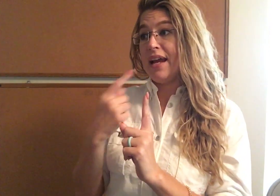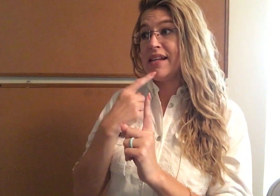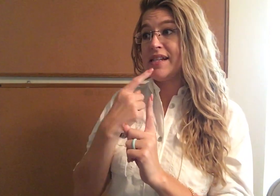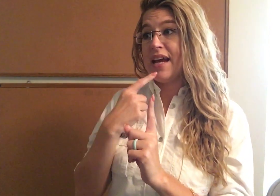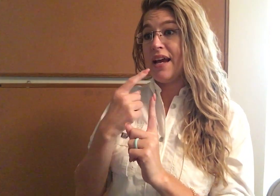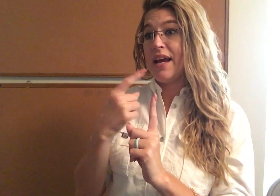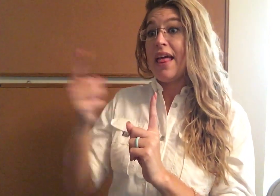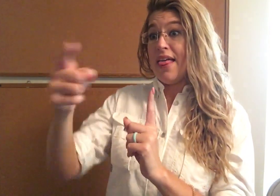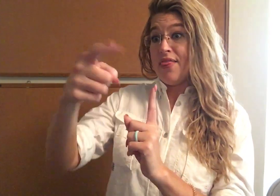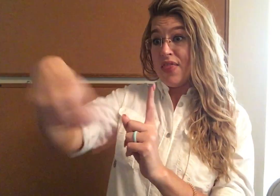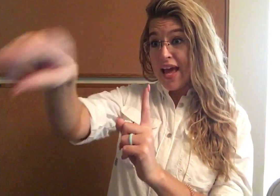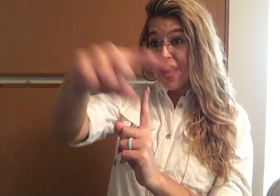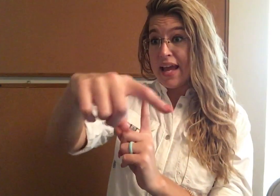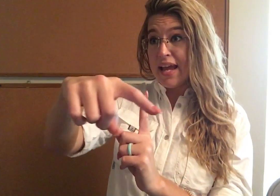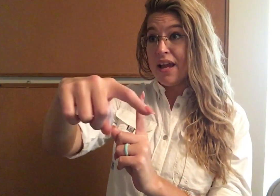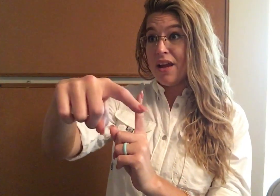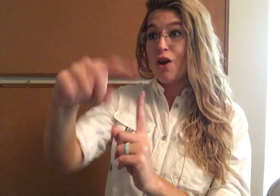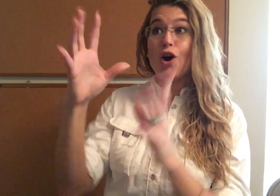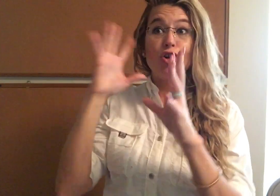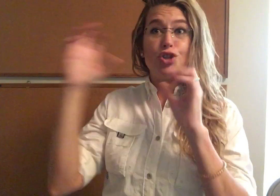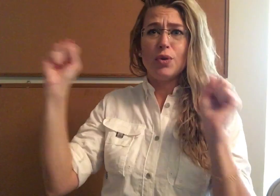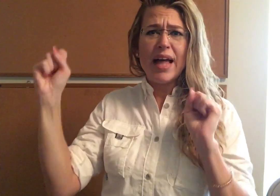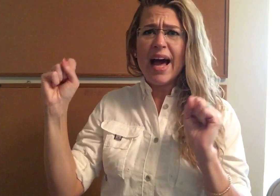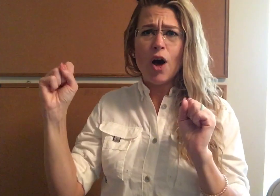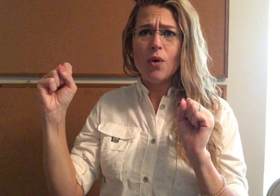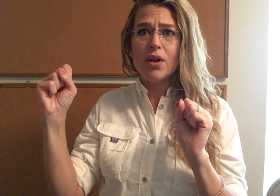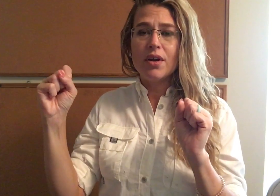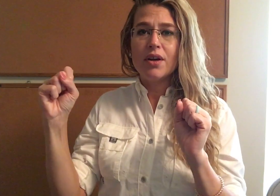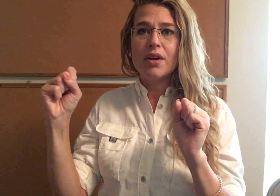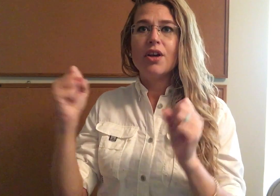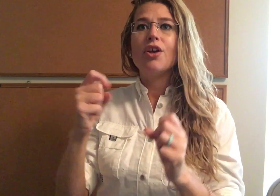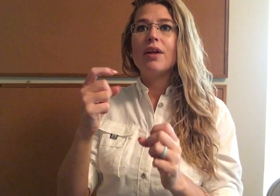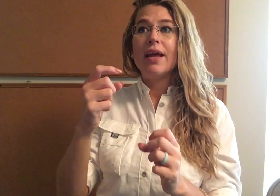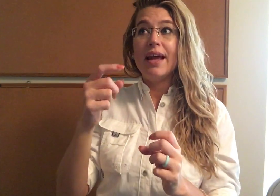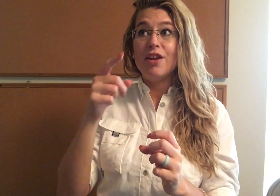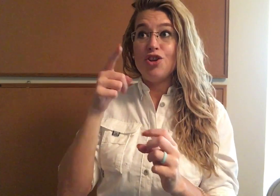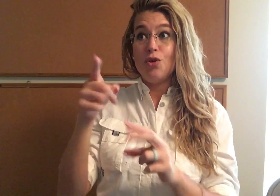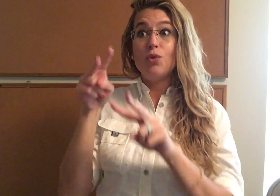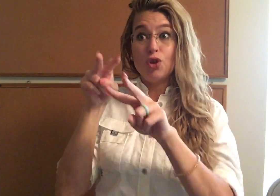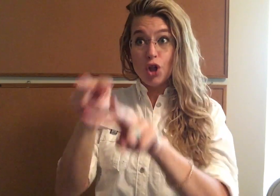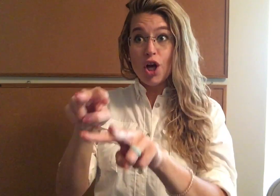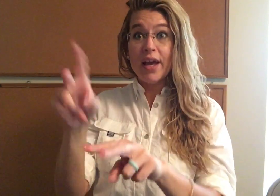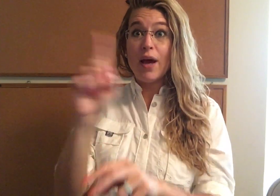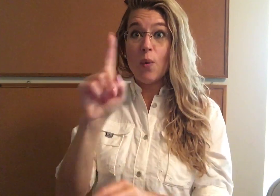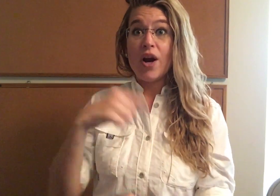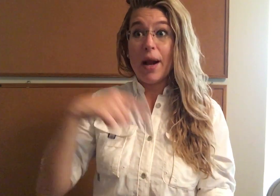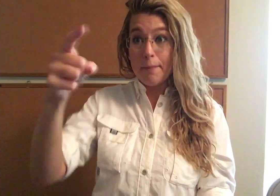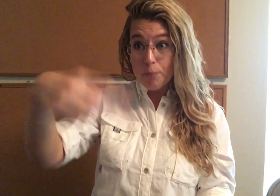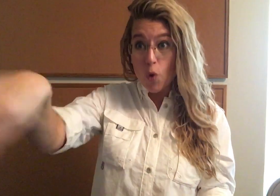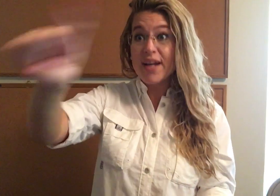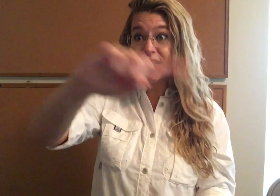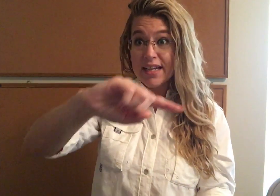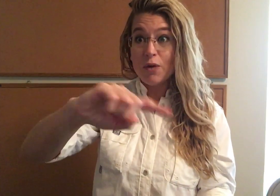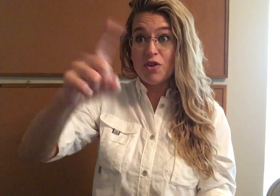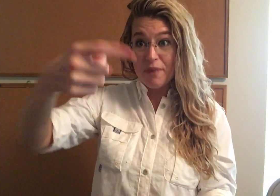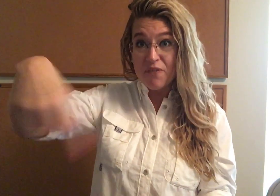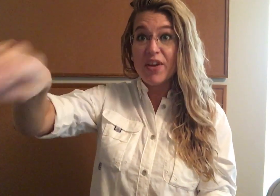I say they are too loud, and you look at where I'm pointing with my finger